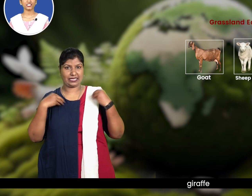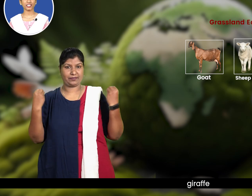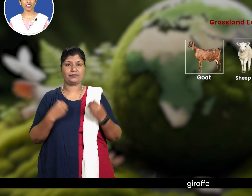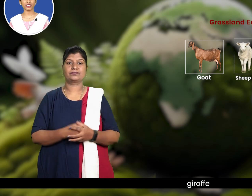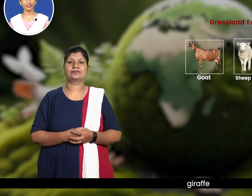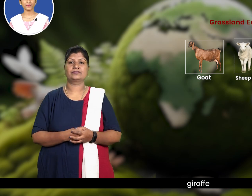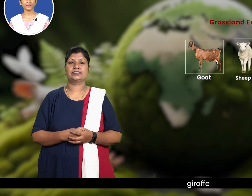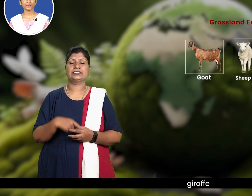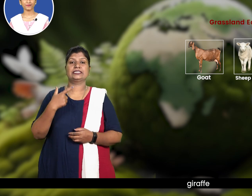giraffe,